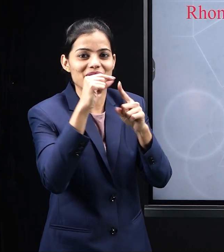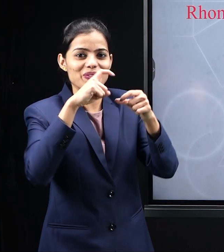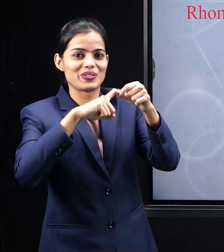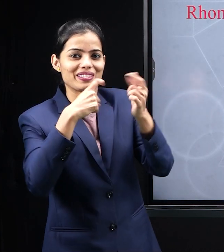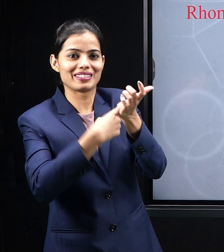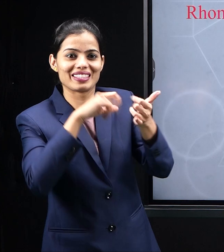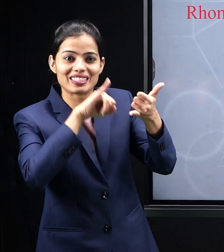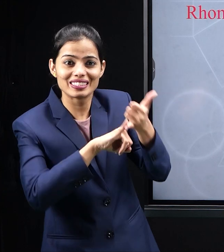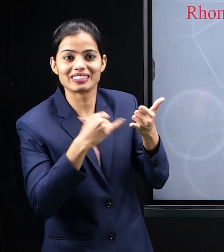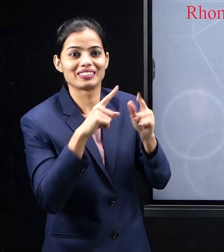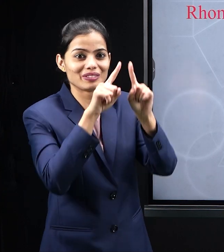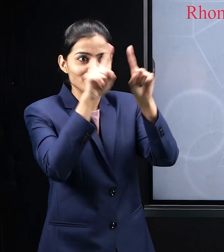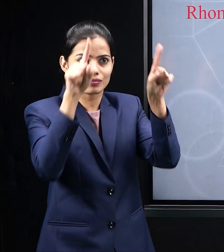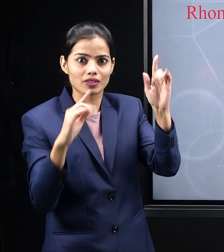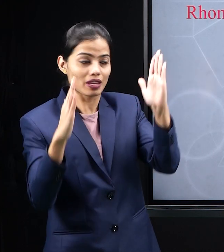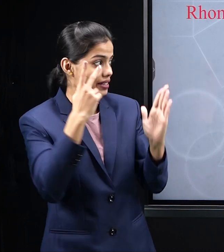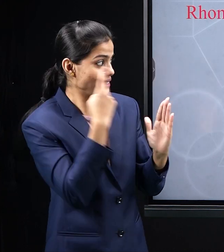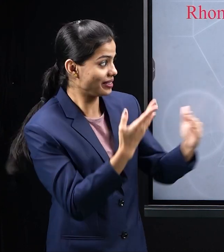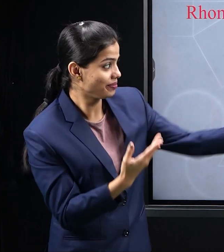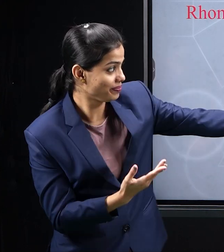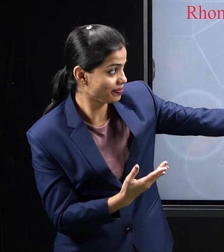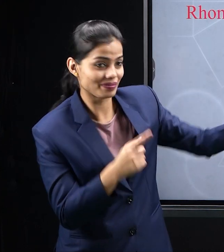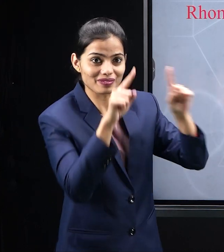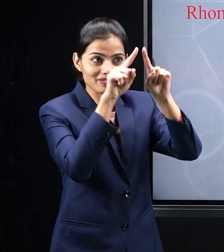In the figure, PQRS is a rhombus.